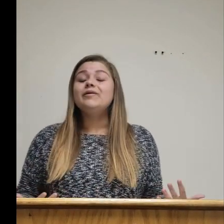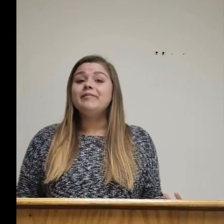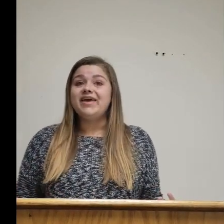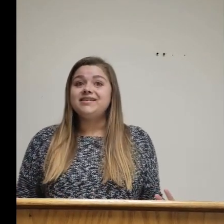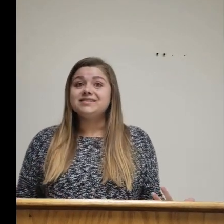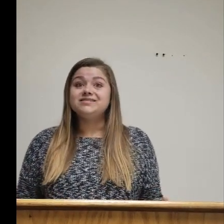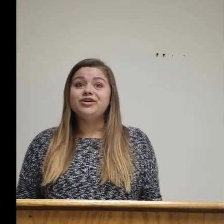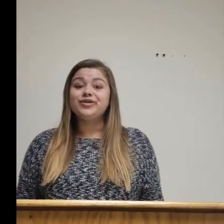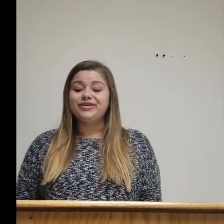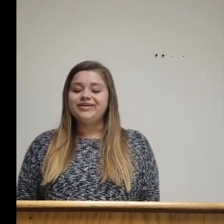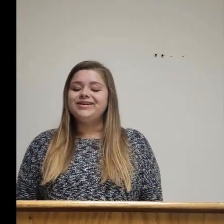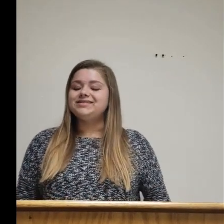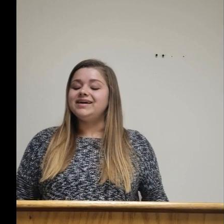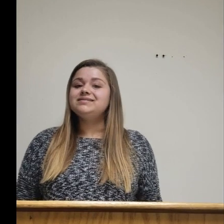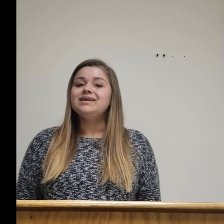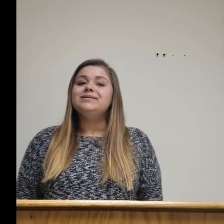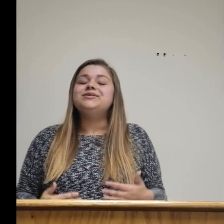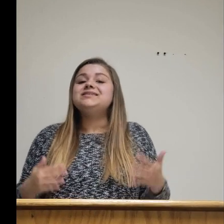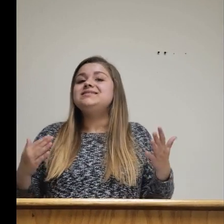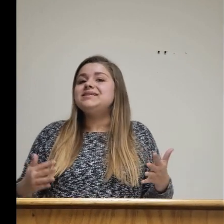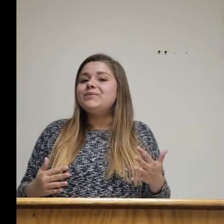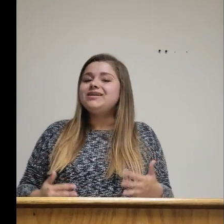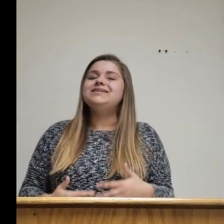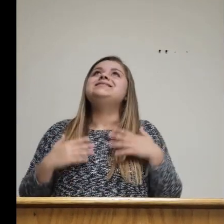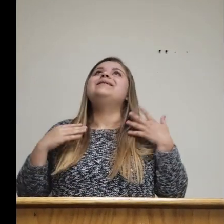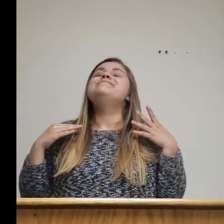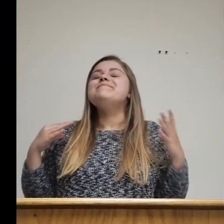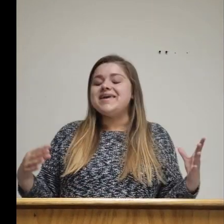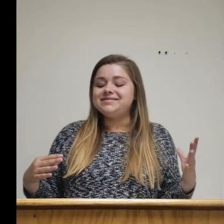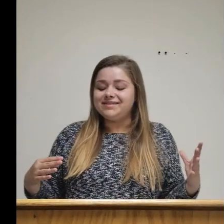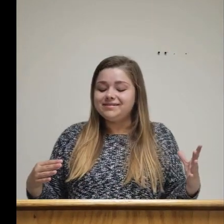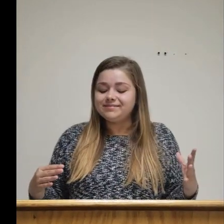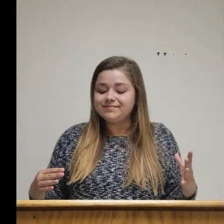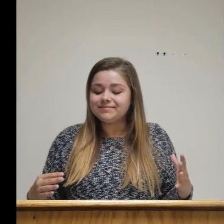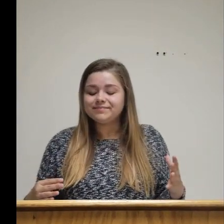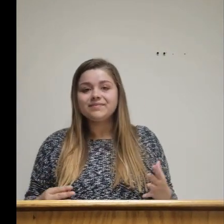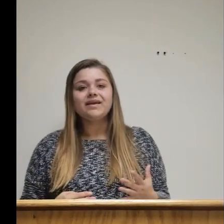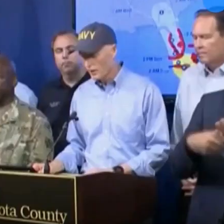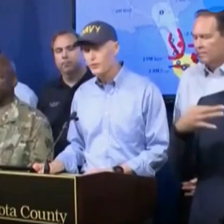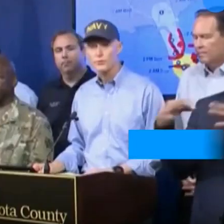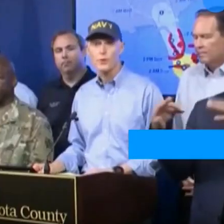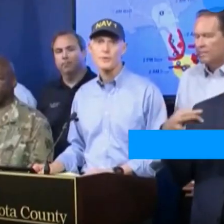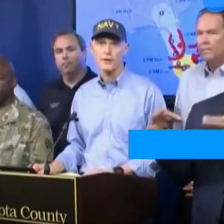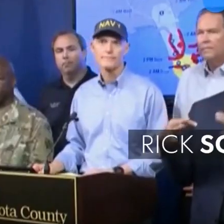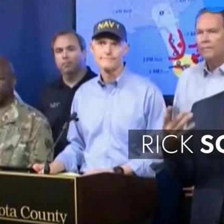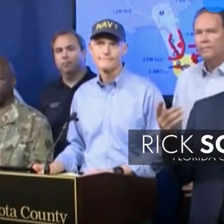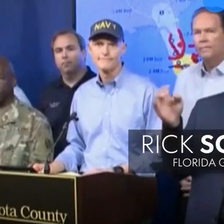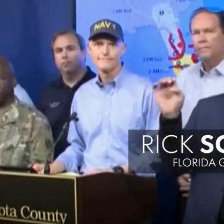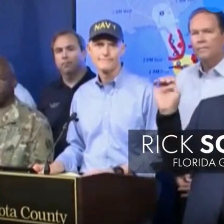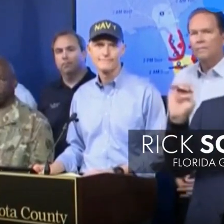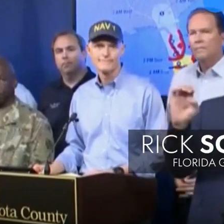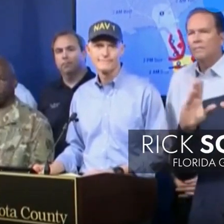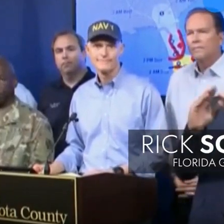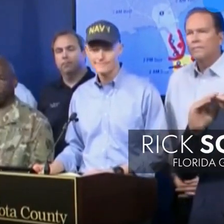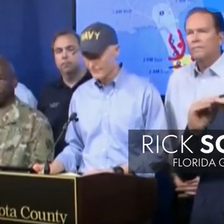To know what makes an interpreter good is nice, but to see one is amazing. The storm's here.